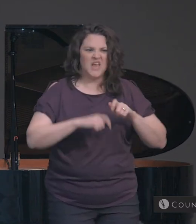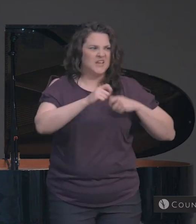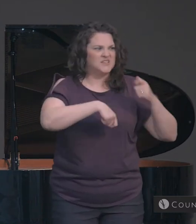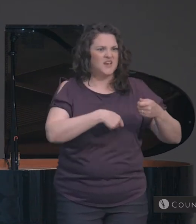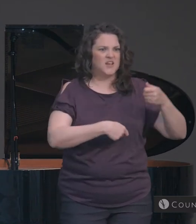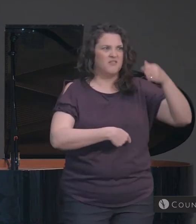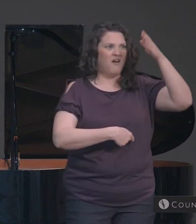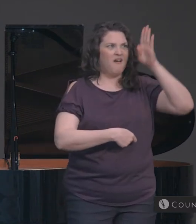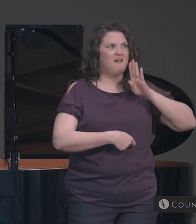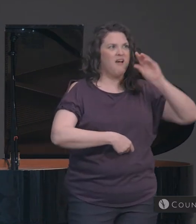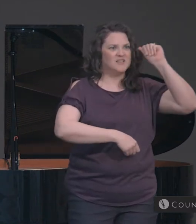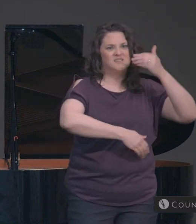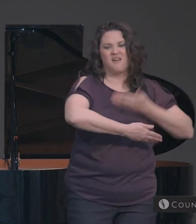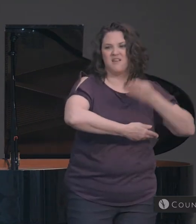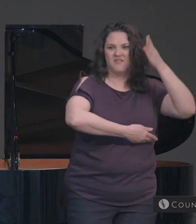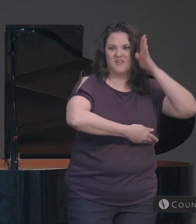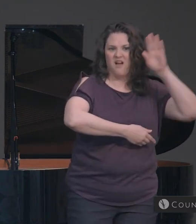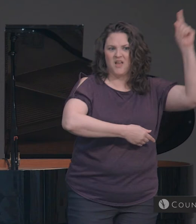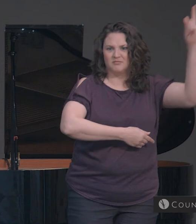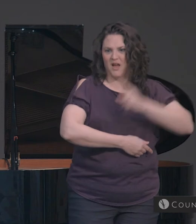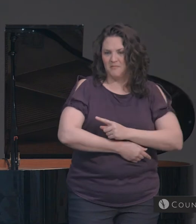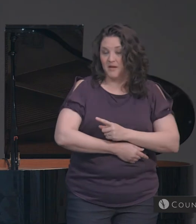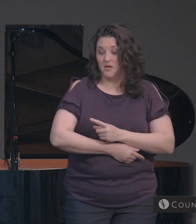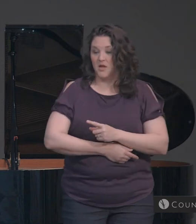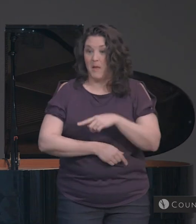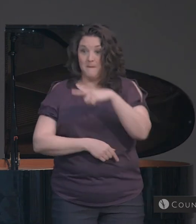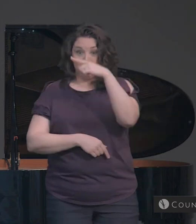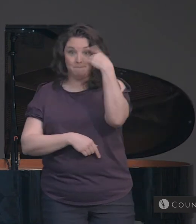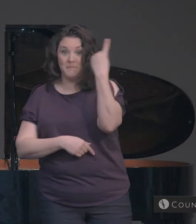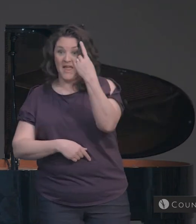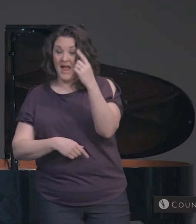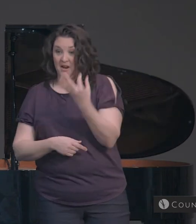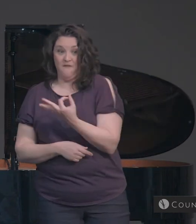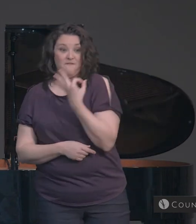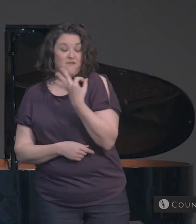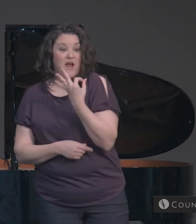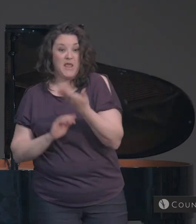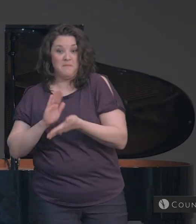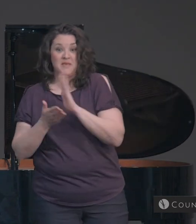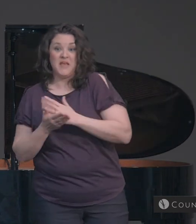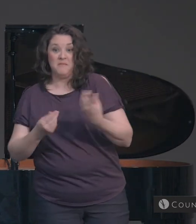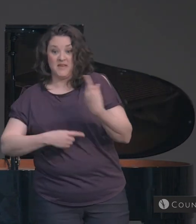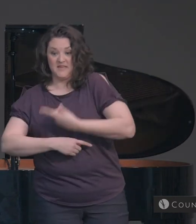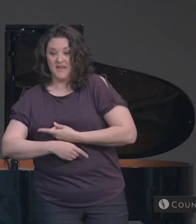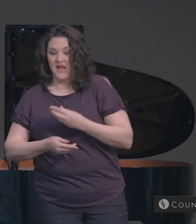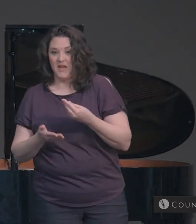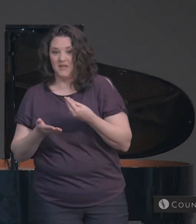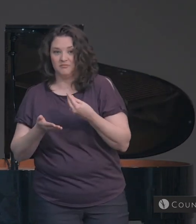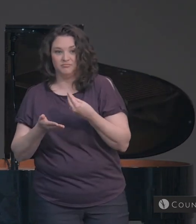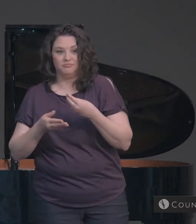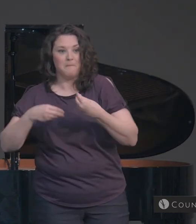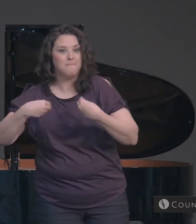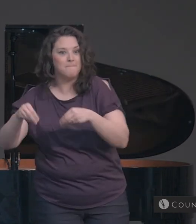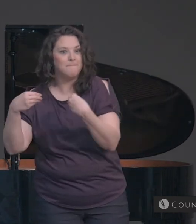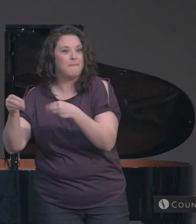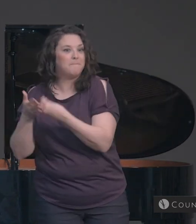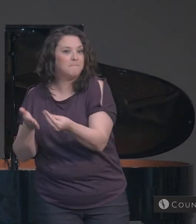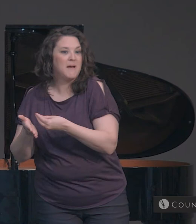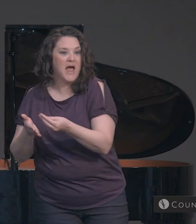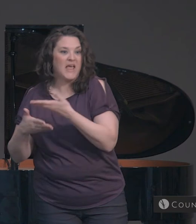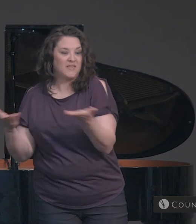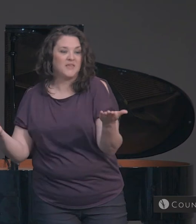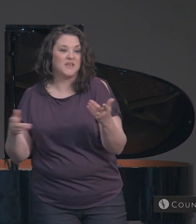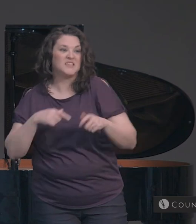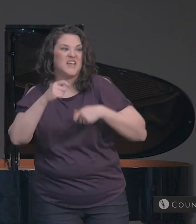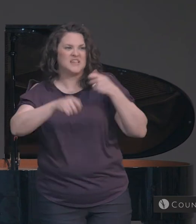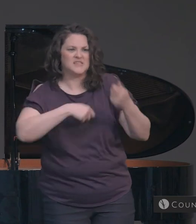earth. Black Friday becoming a day when we spend a lot of money rather than remembering the darkness that was on the face of the earth